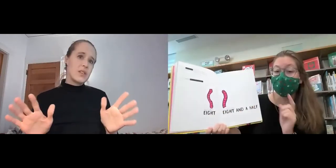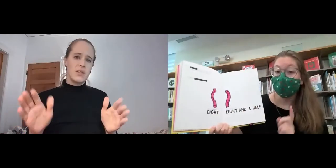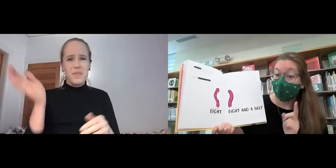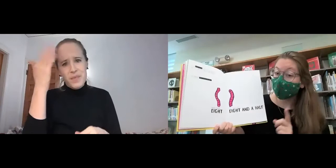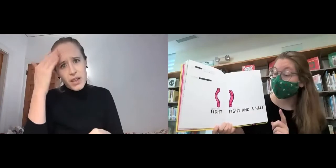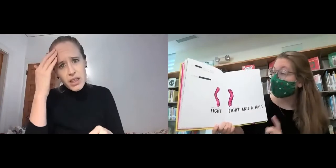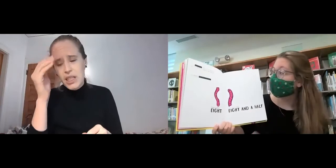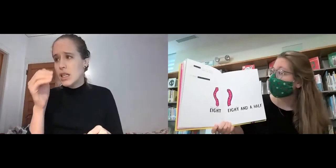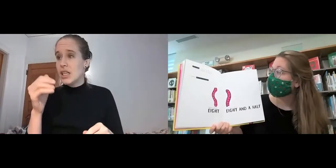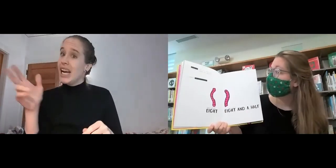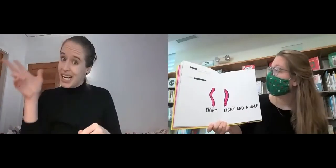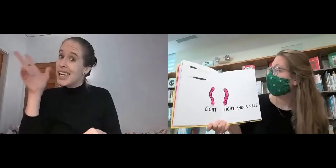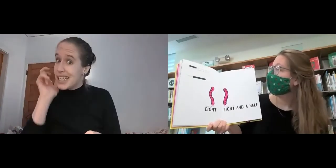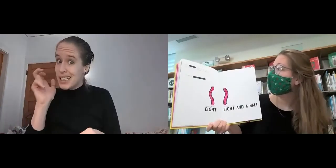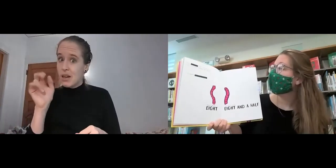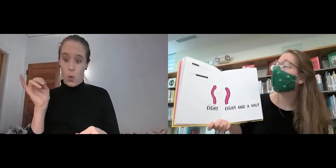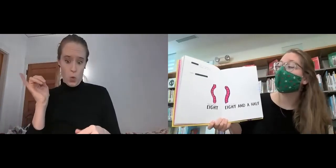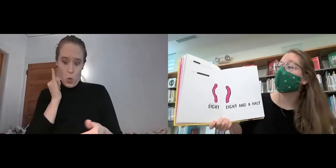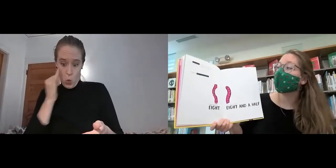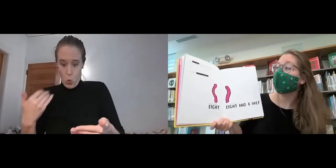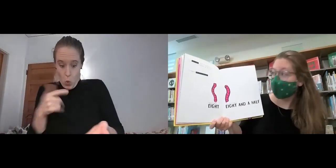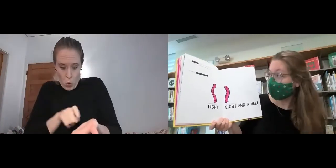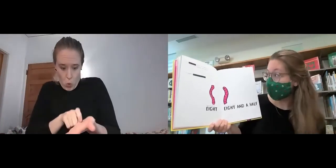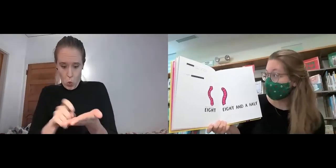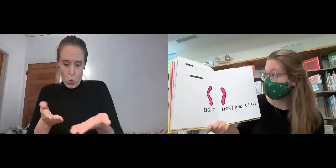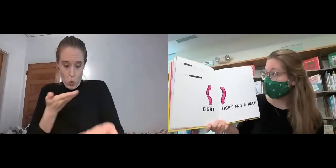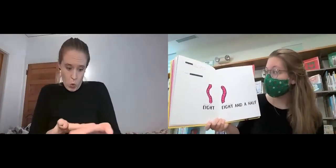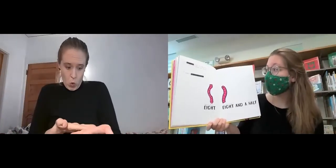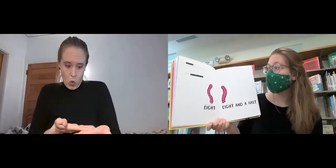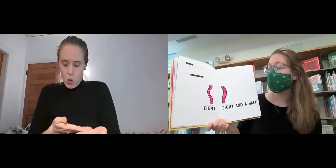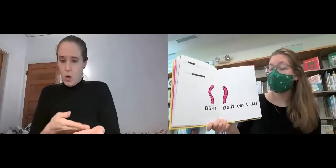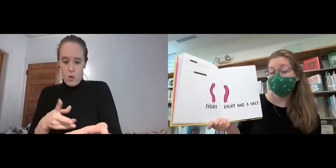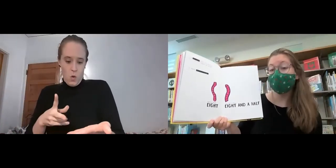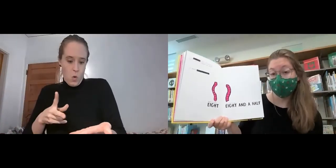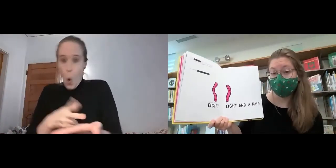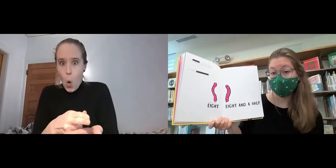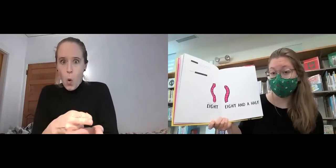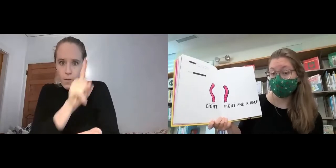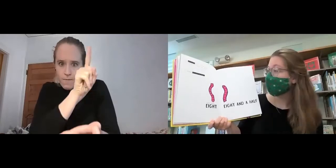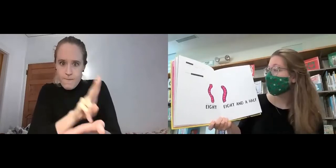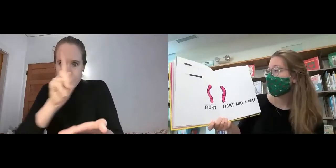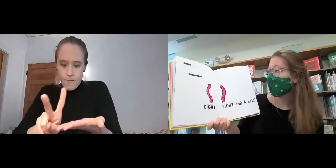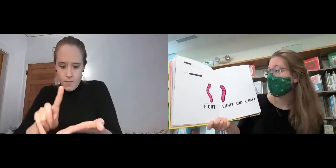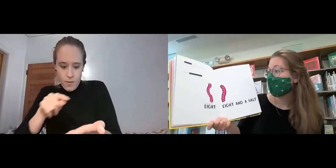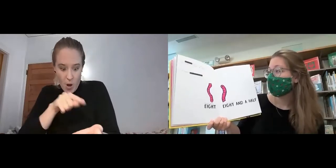It is not true that if a worm is cut in half, it makes 2 worms.